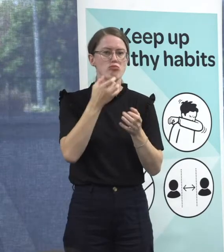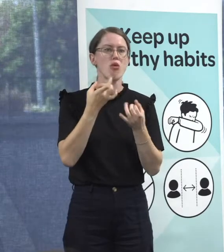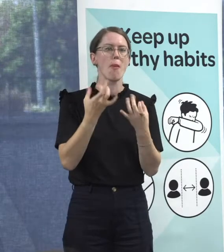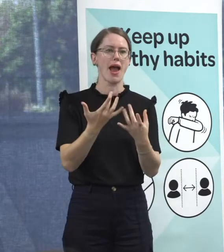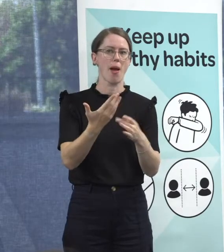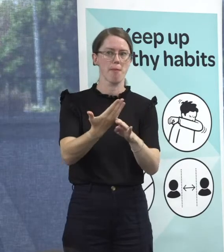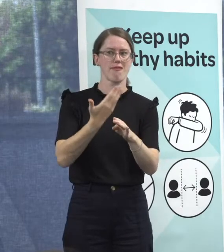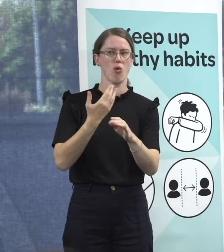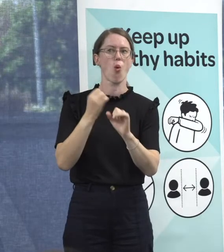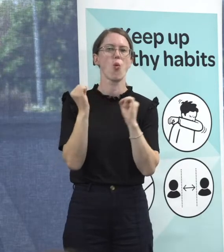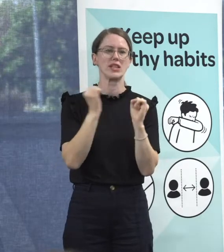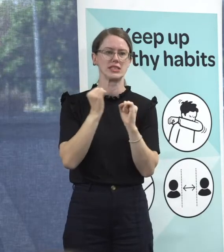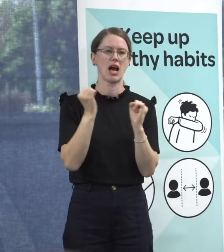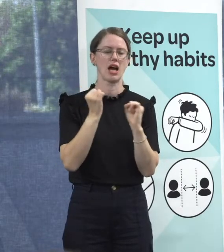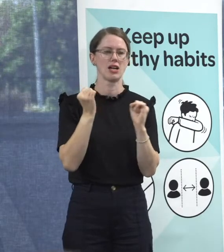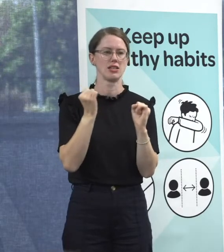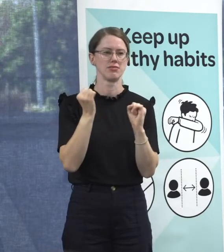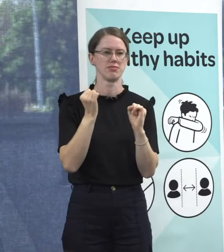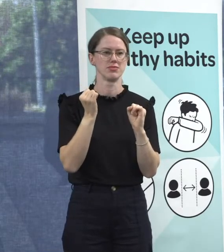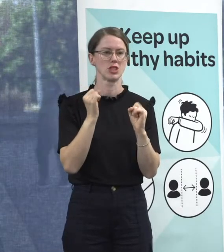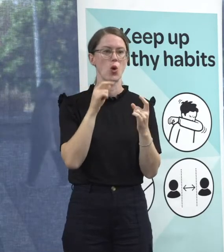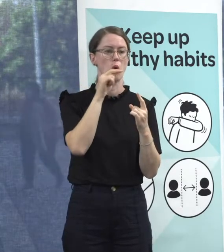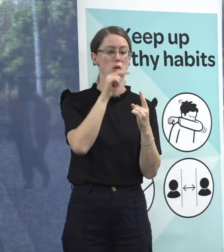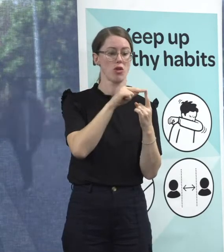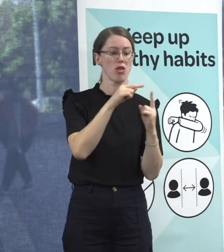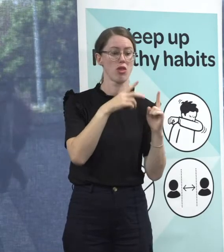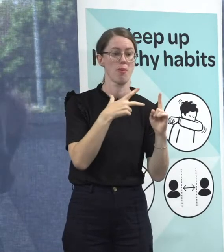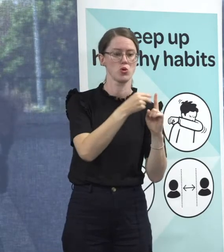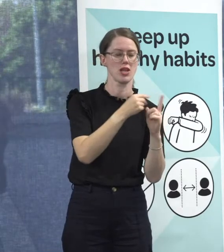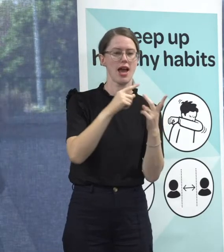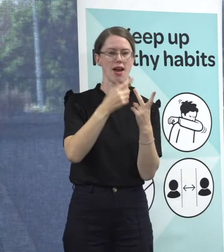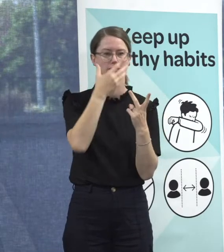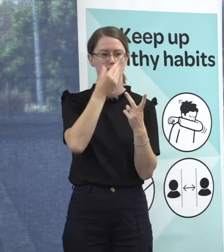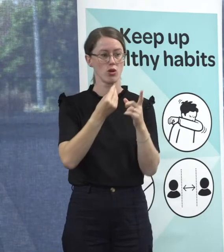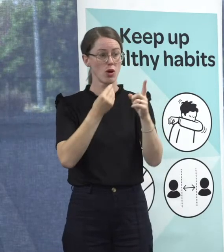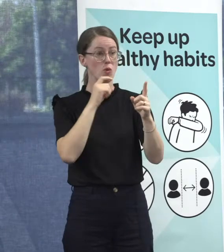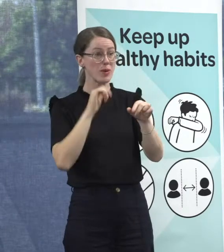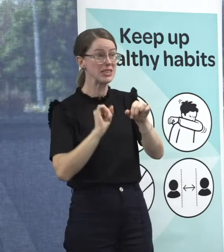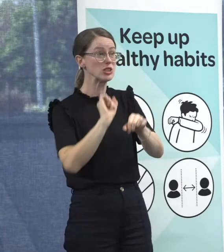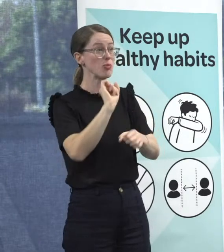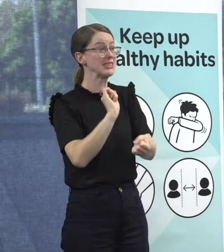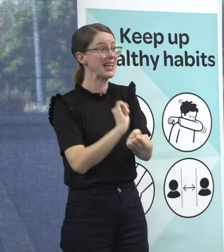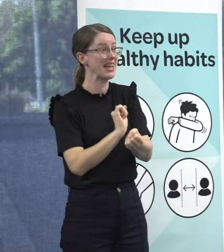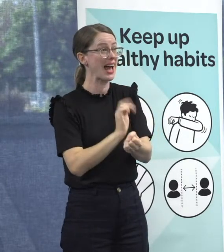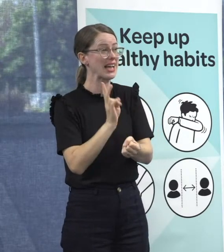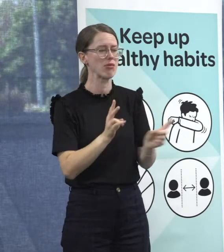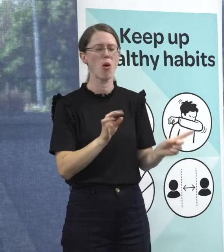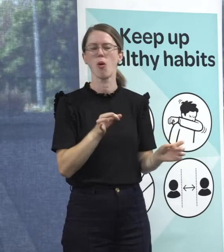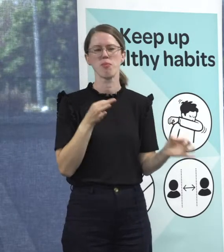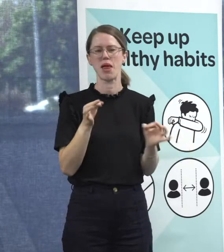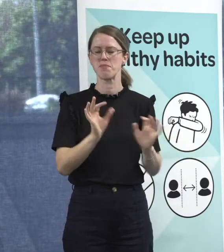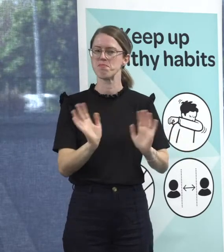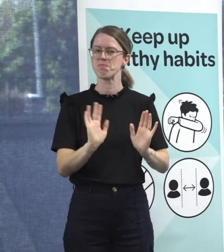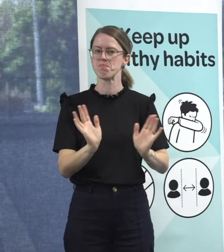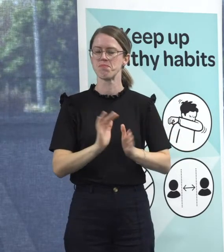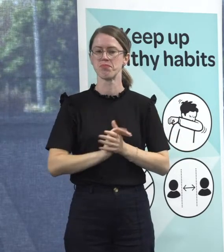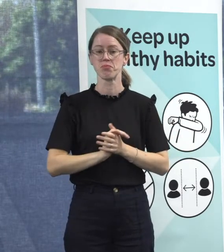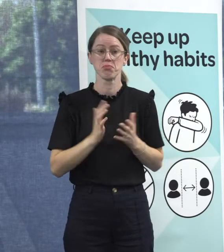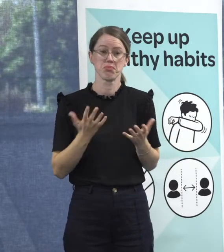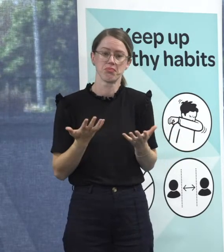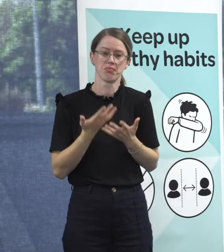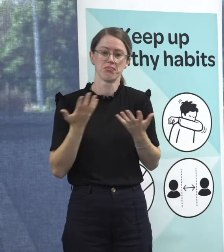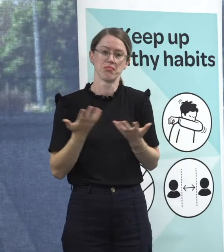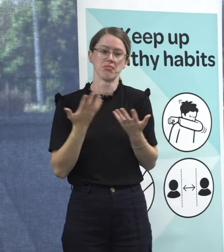and includes a range of things, including flu vaccination. Would we get the Super Saturday type of thing? We haven't planned for that, but of